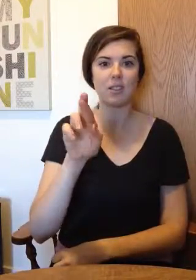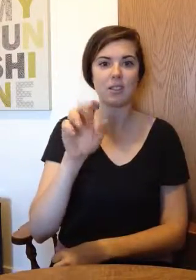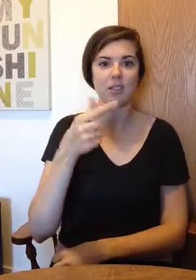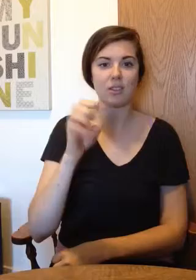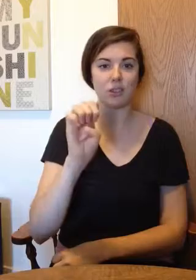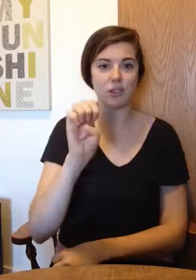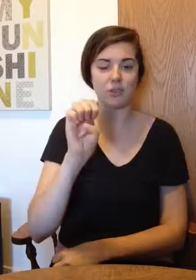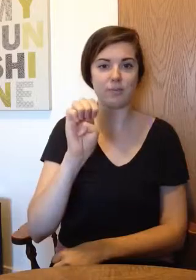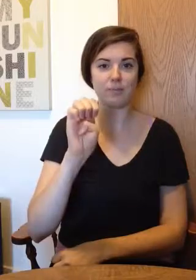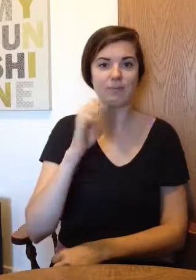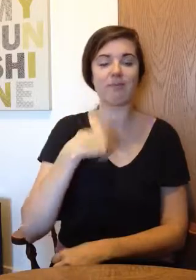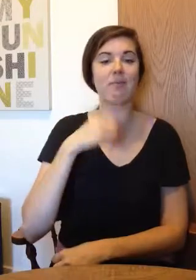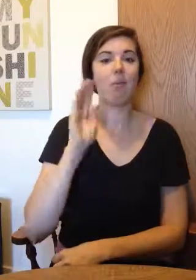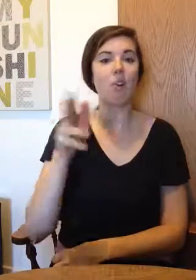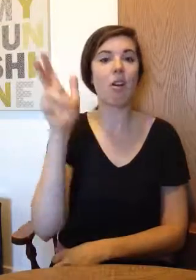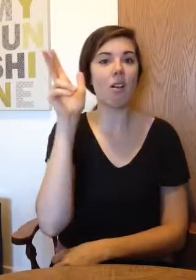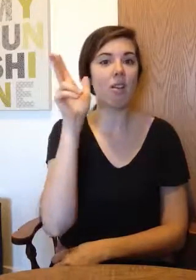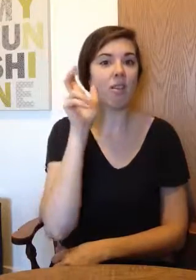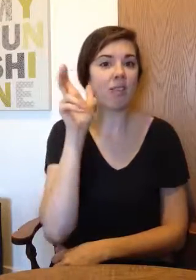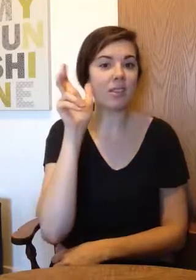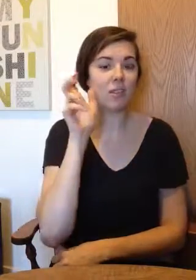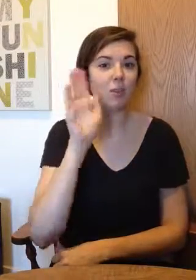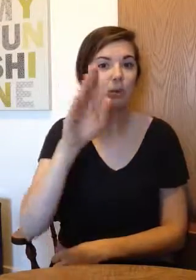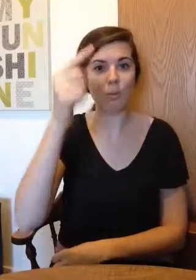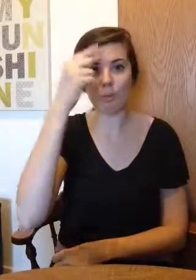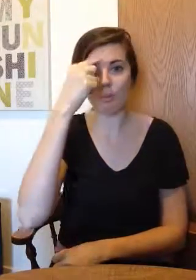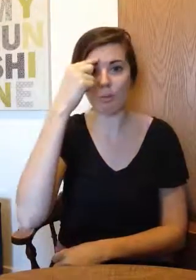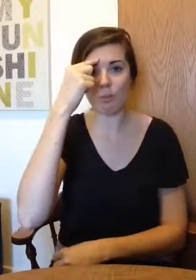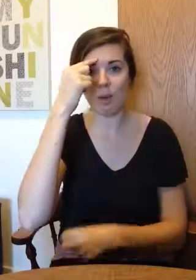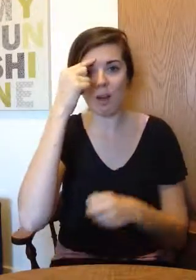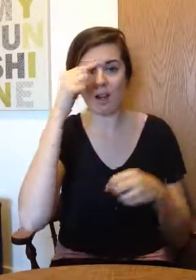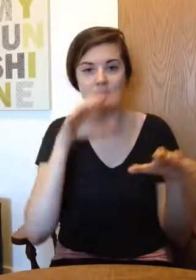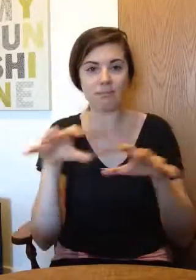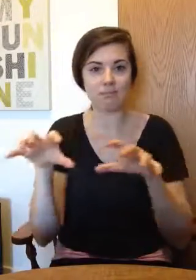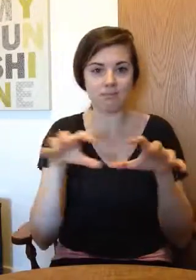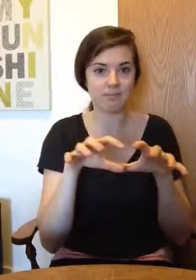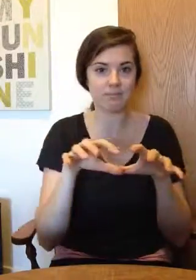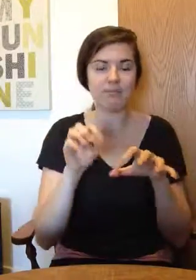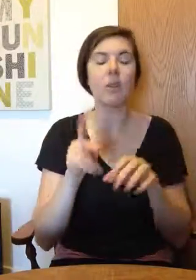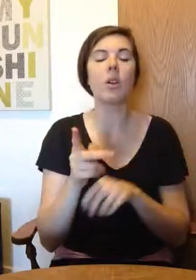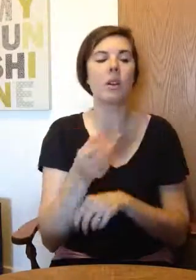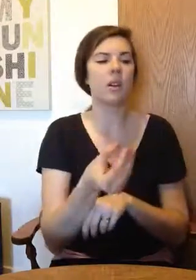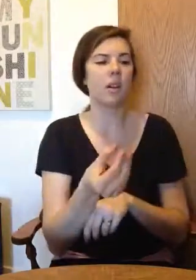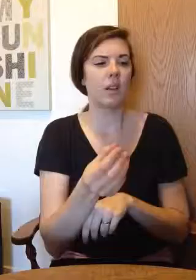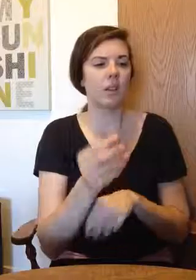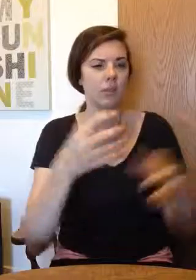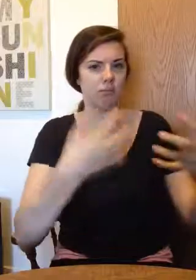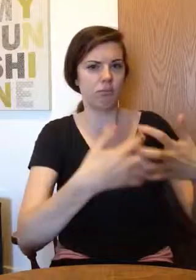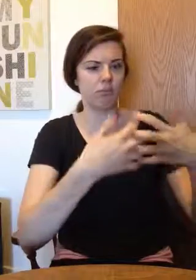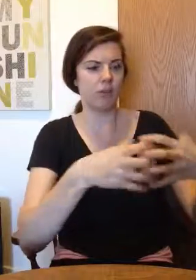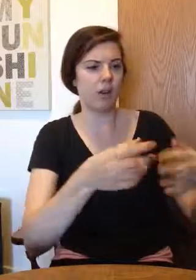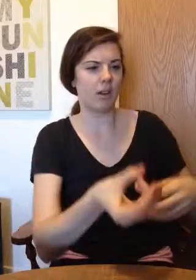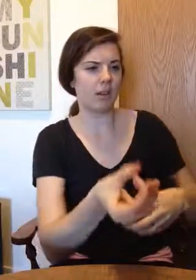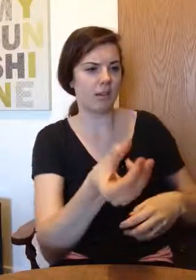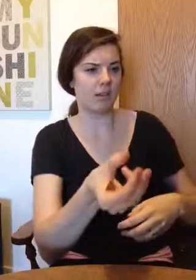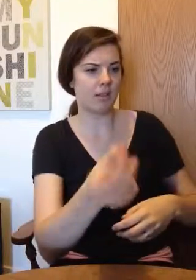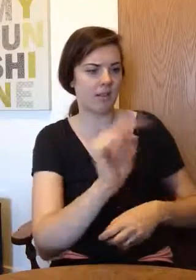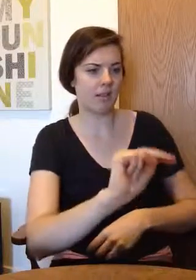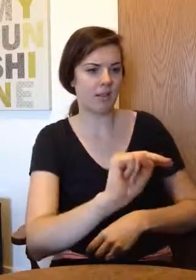listen to exactly what your brain is going to be doing. So I'm going to turn this on for a second. Have you ever heard what your brain sounds like? All right, let's turn it on. So go